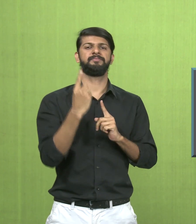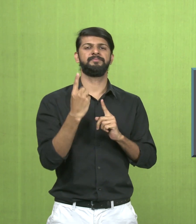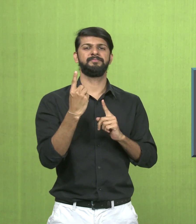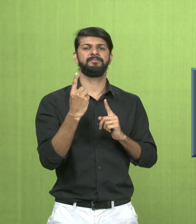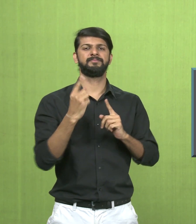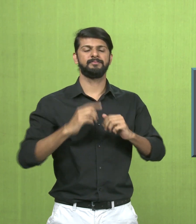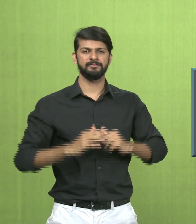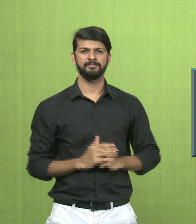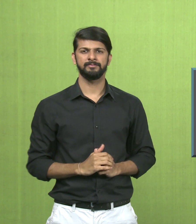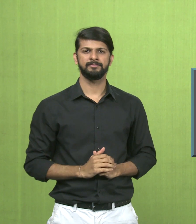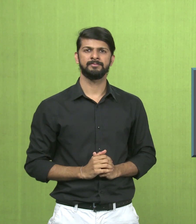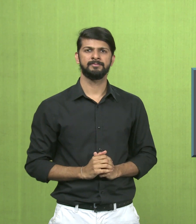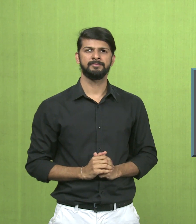Part 1.